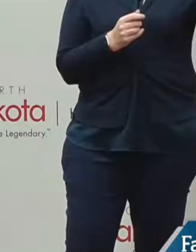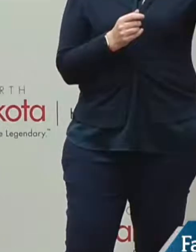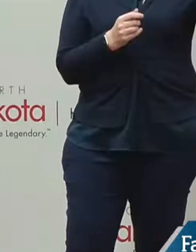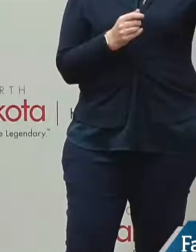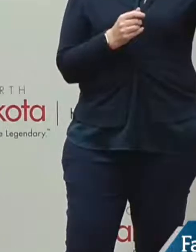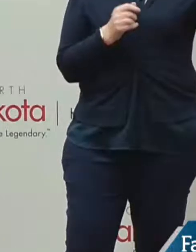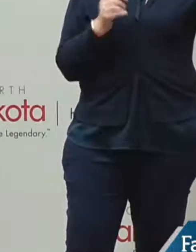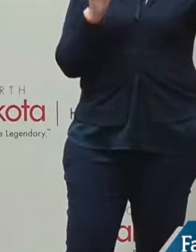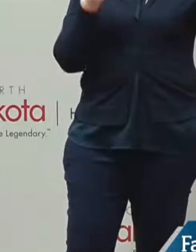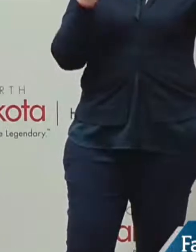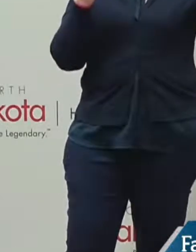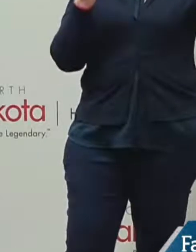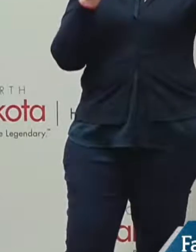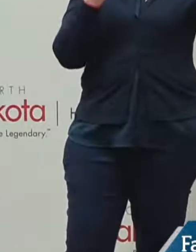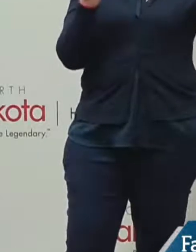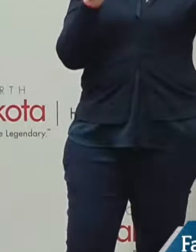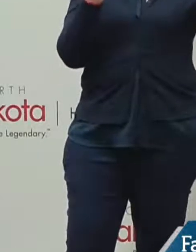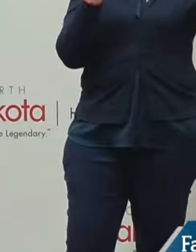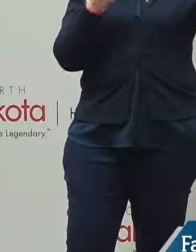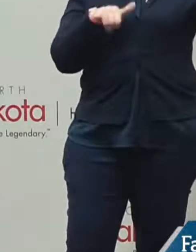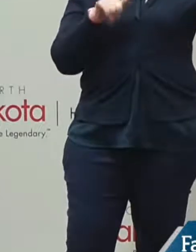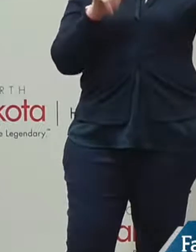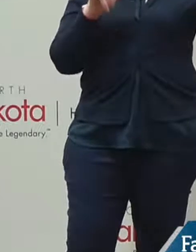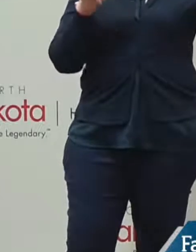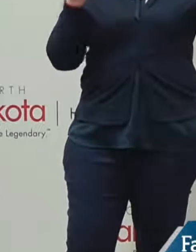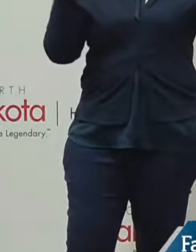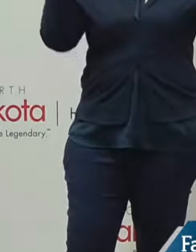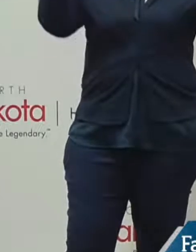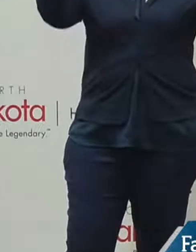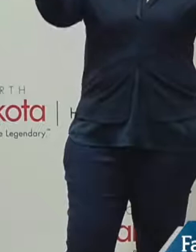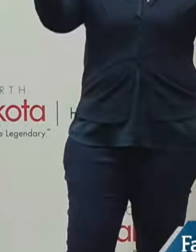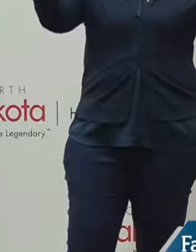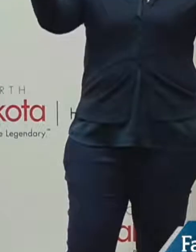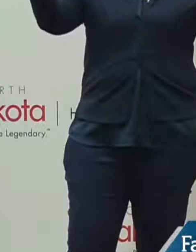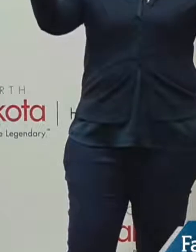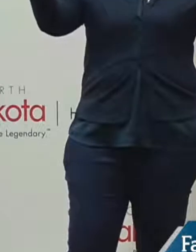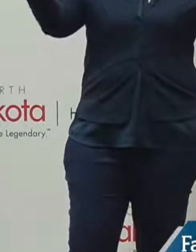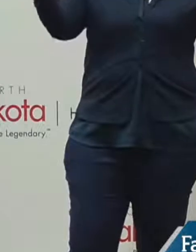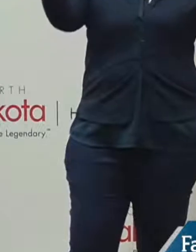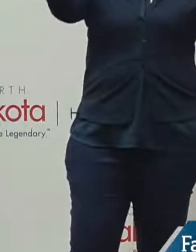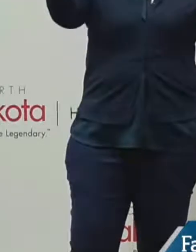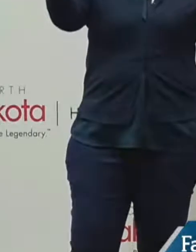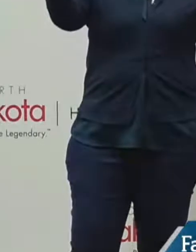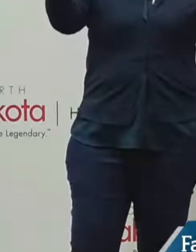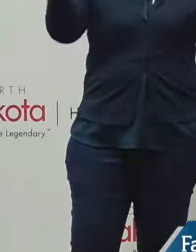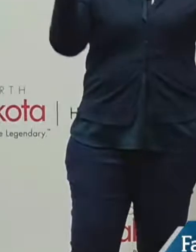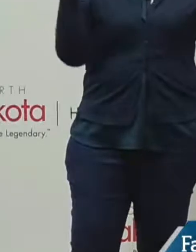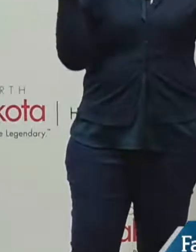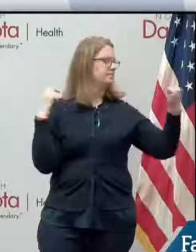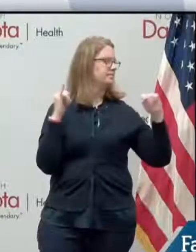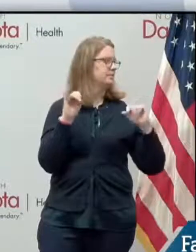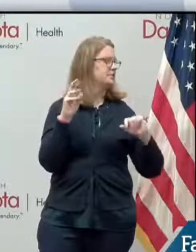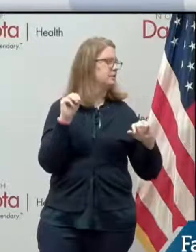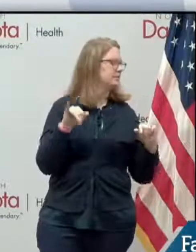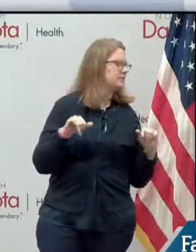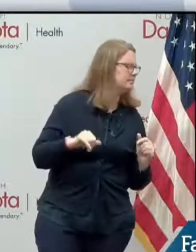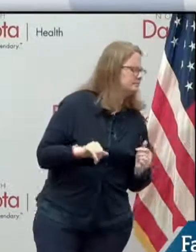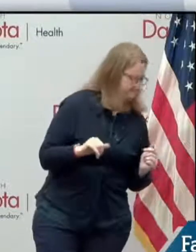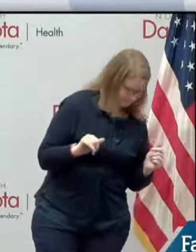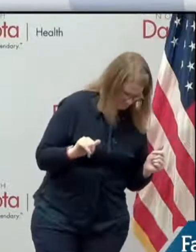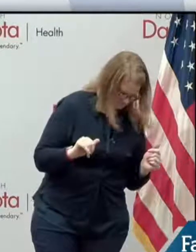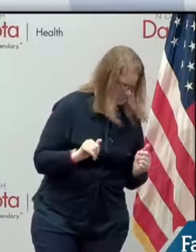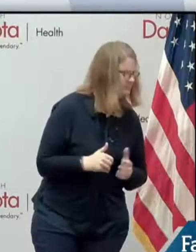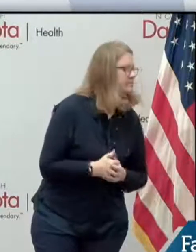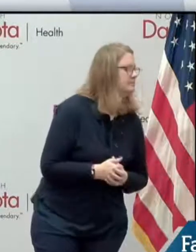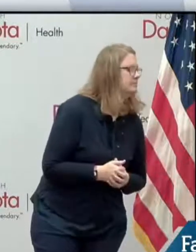I think it was Jeremy was next, and then I'm going over here to online, and then into the back row. Governor, at the beginning of the month,